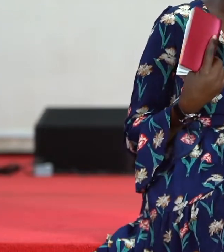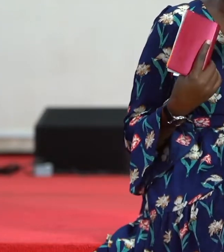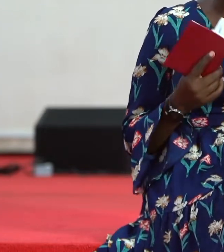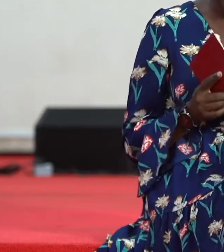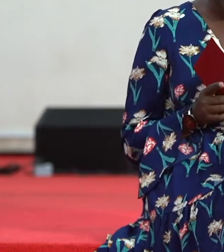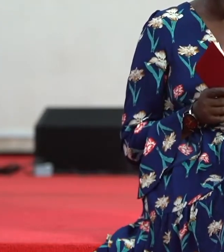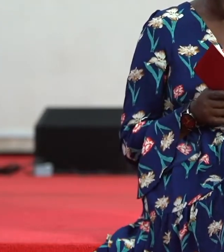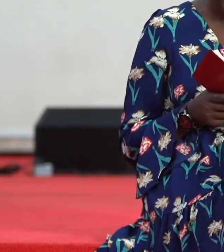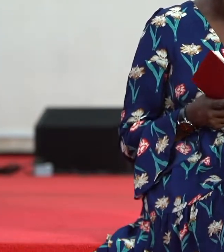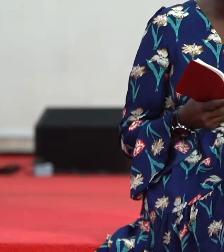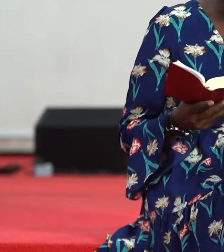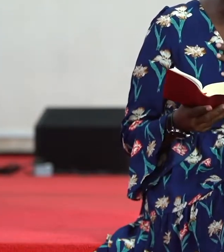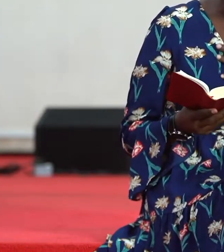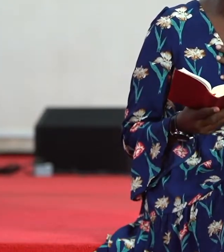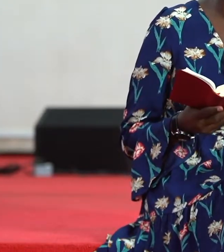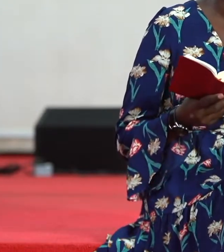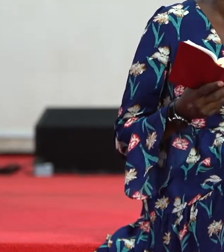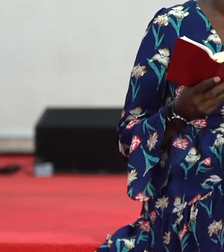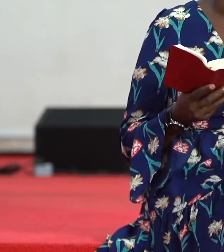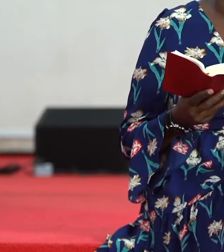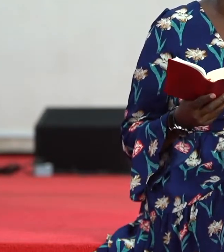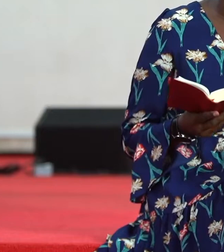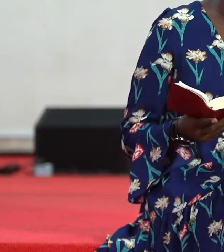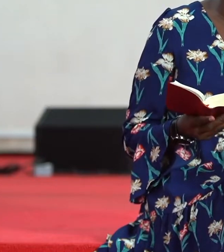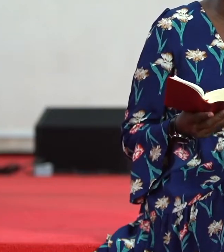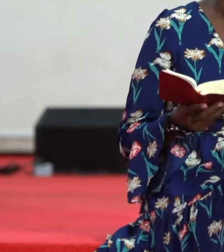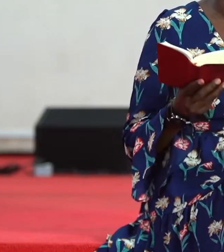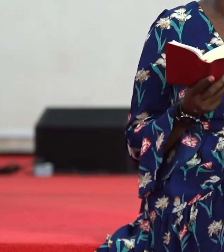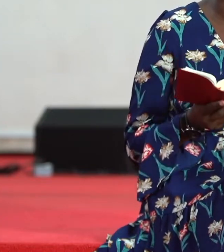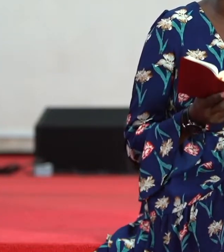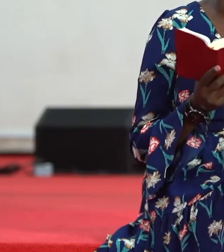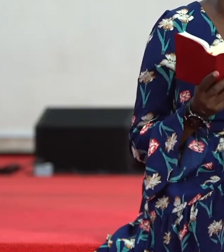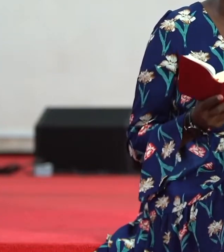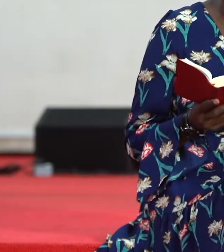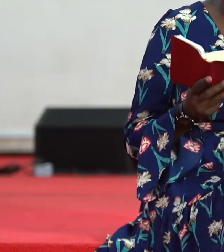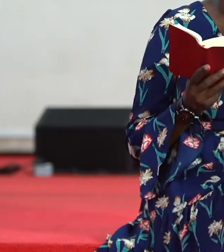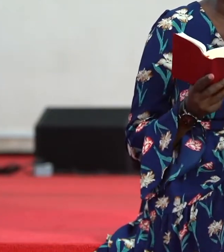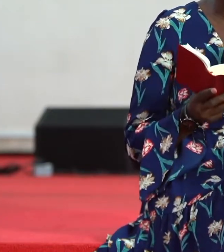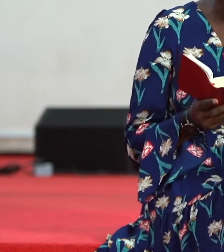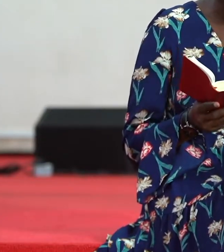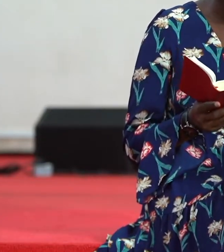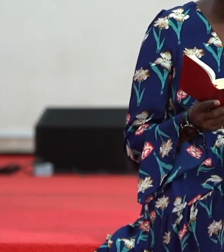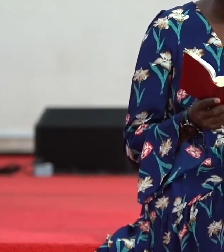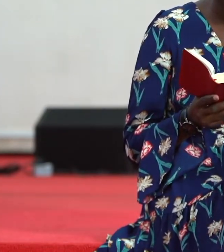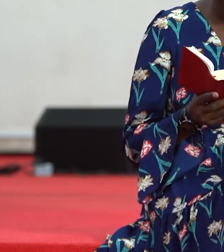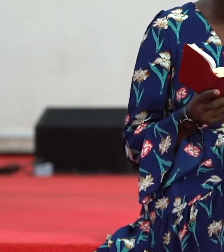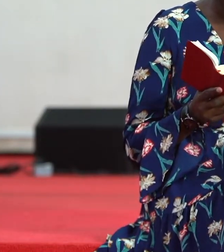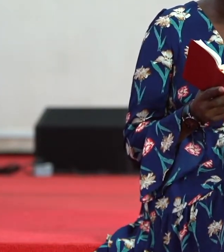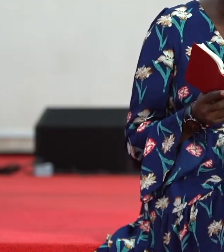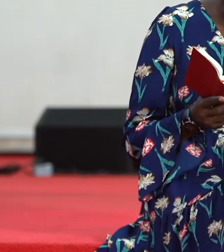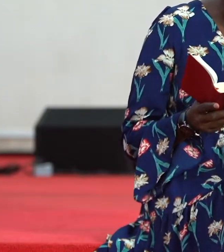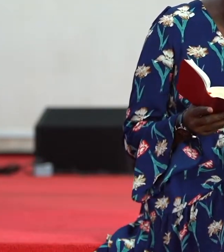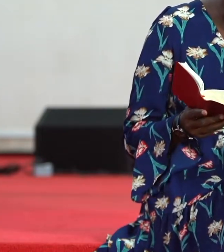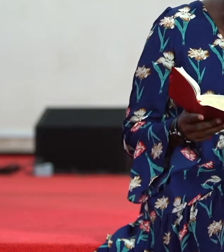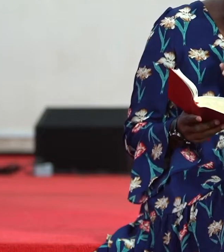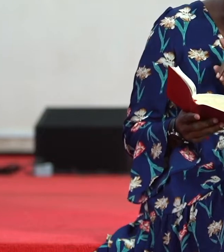I don't know about you. But the Bible says that it's a blessing to belong to the family of God.